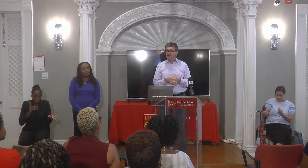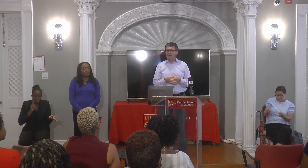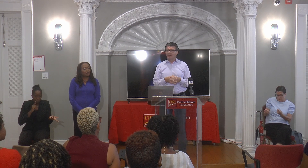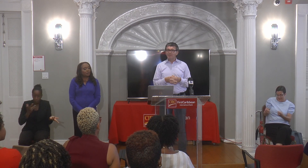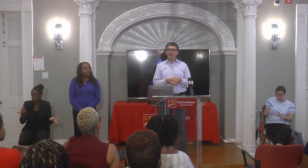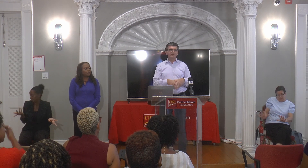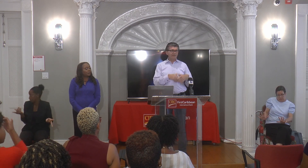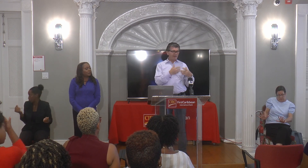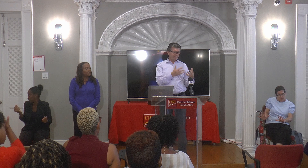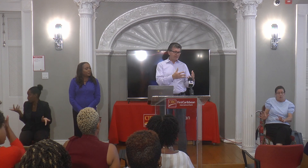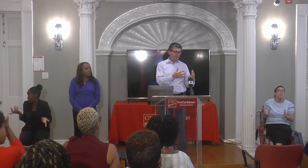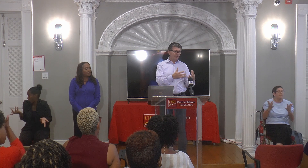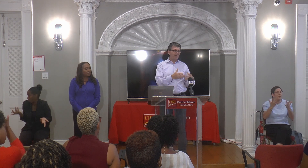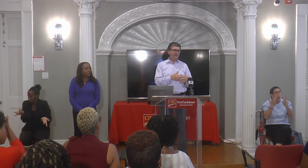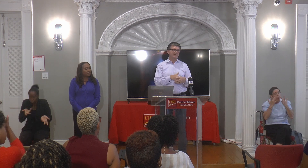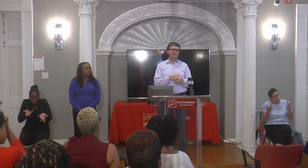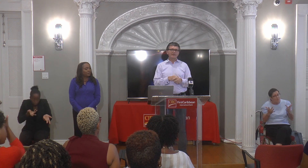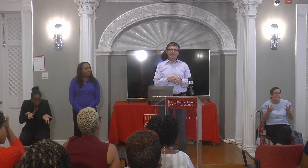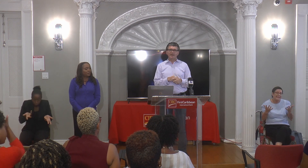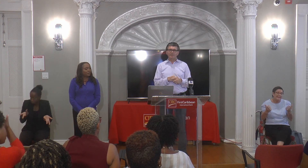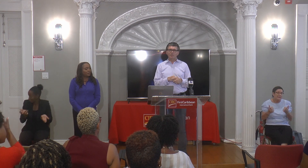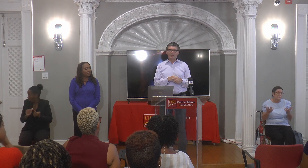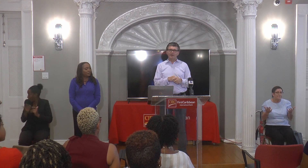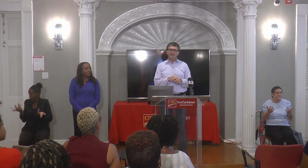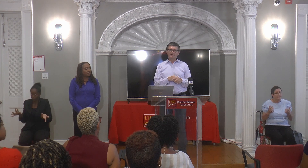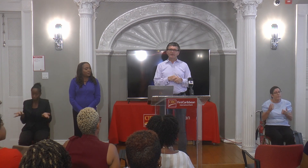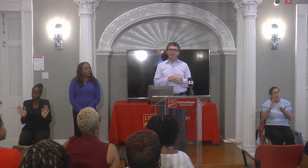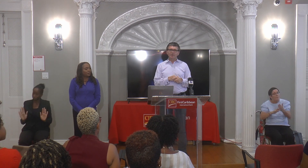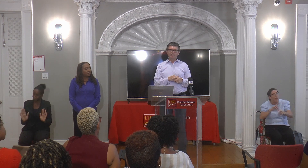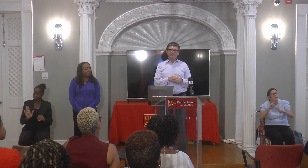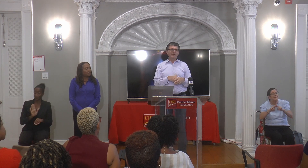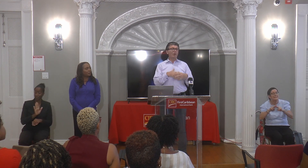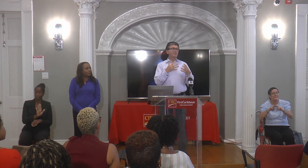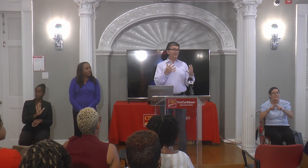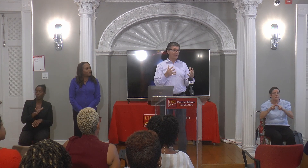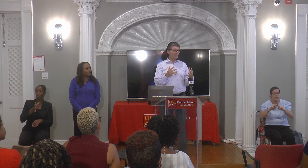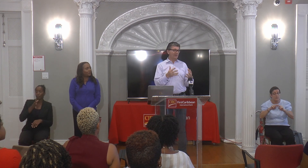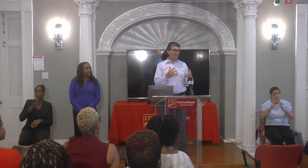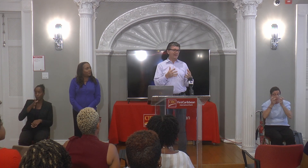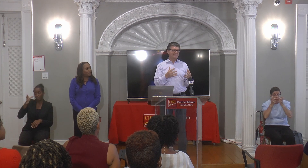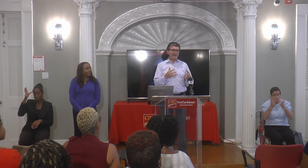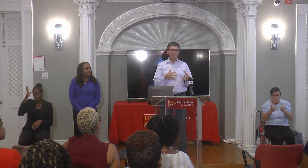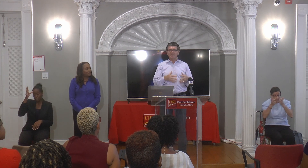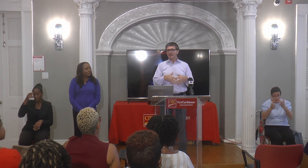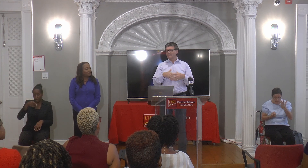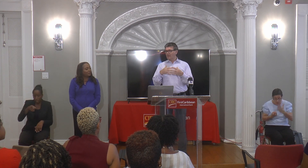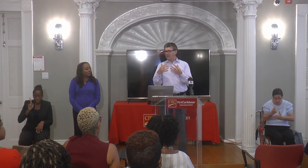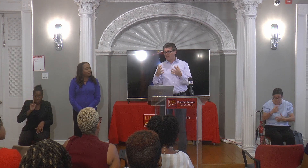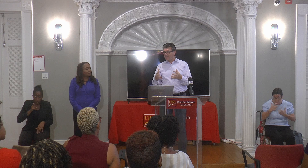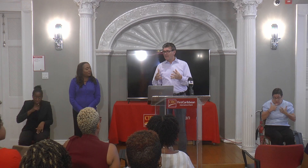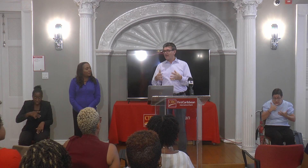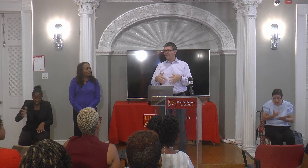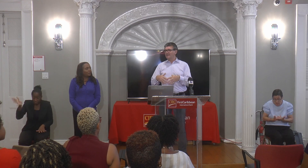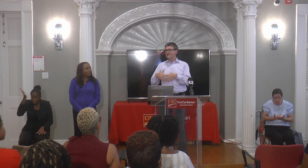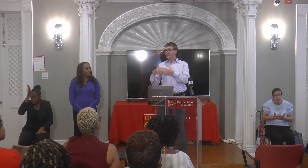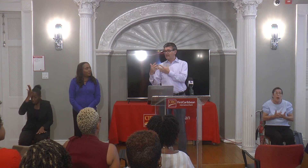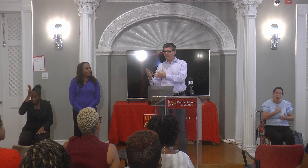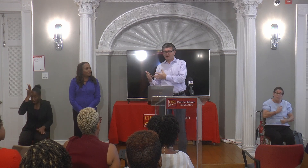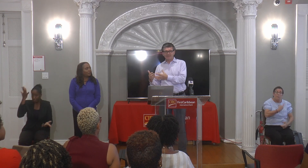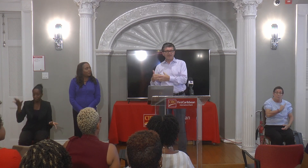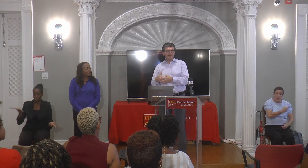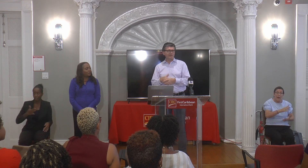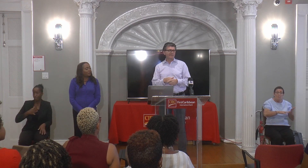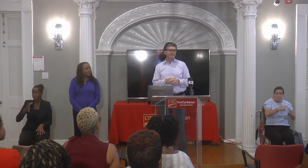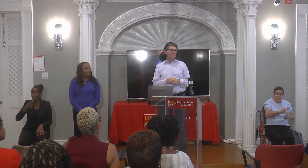with. Obviously, her parents were, very gobsmacked when this happened, as were my parents